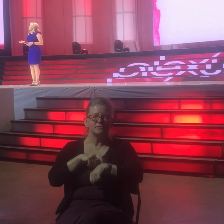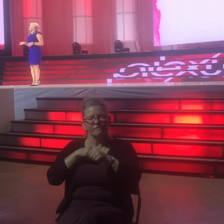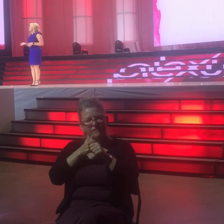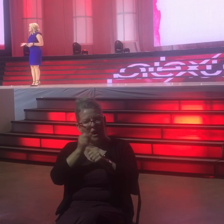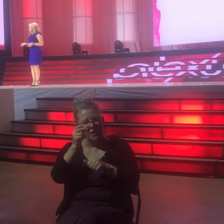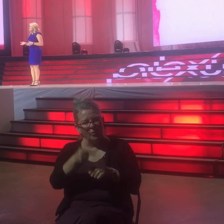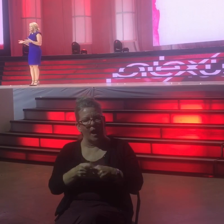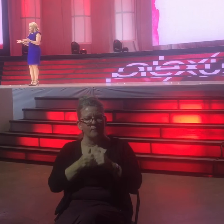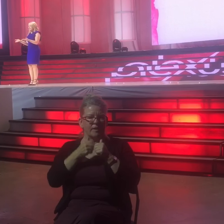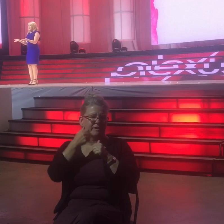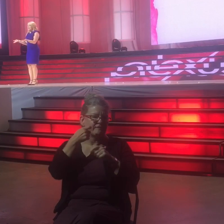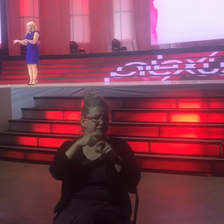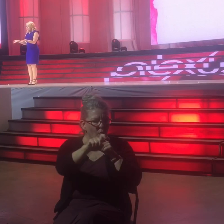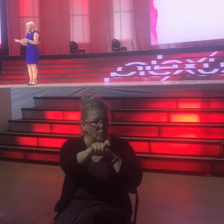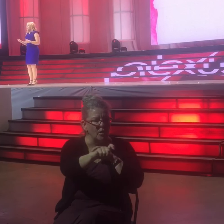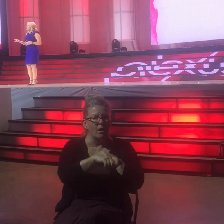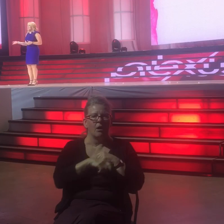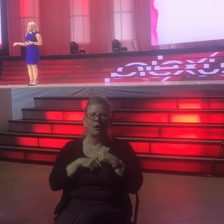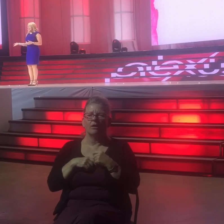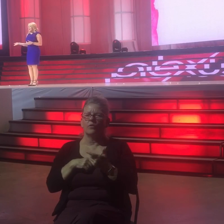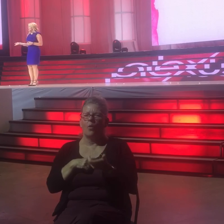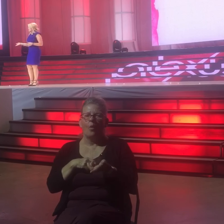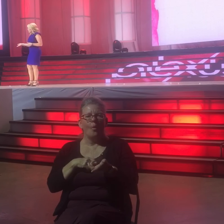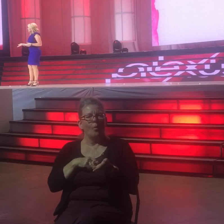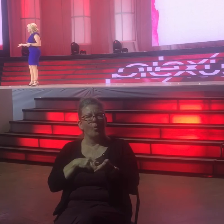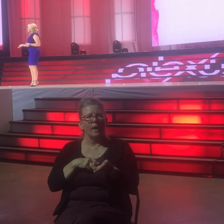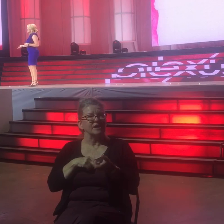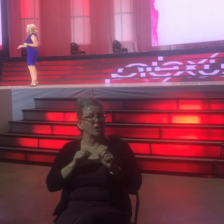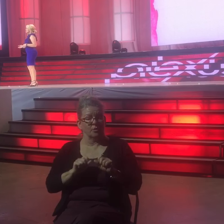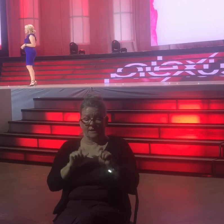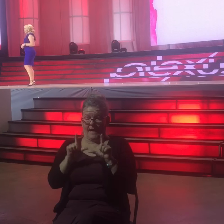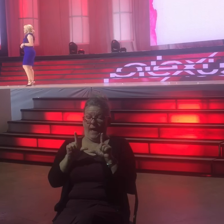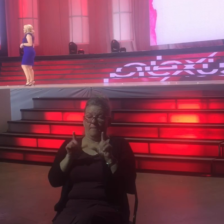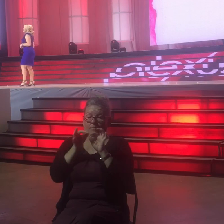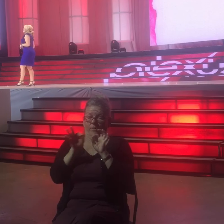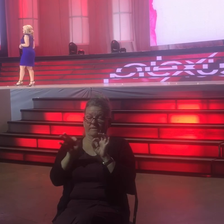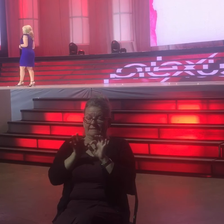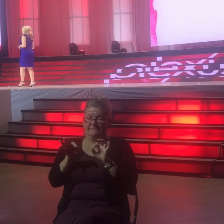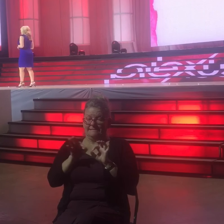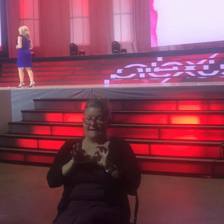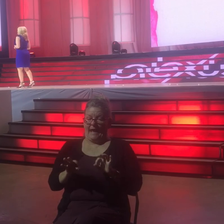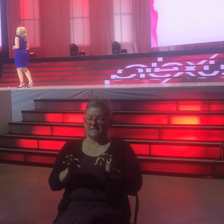and give you ideas, you as the sponsor, what to say on the call to get the best results.